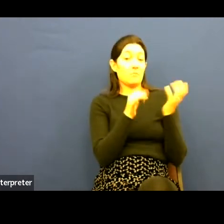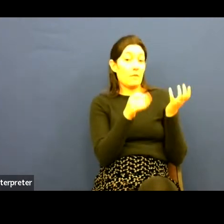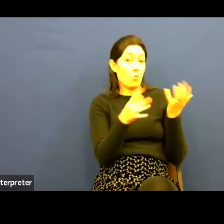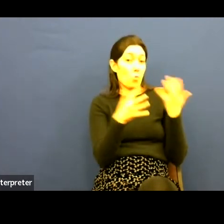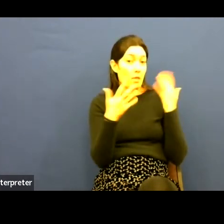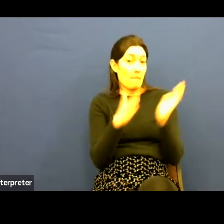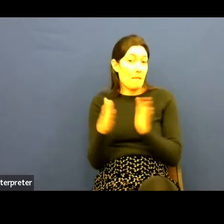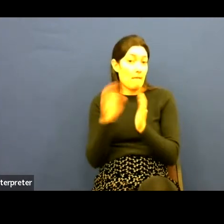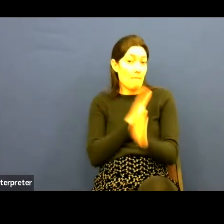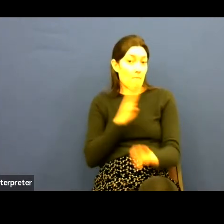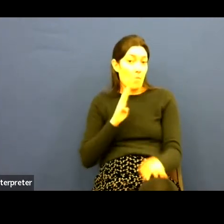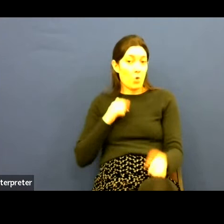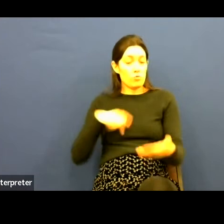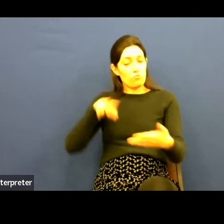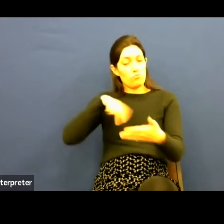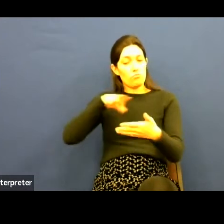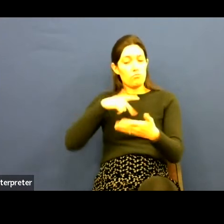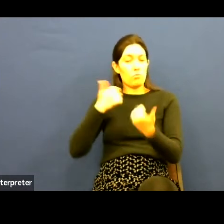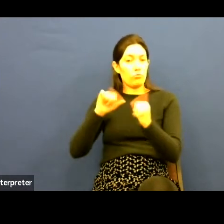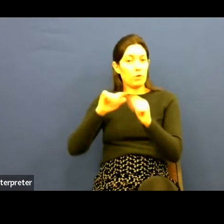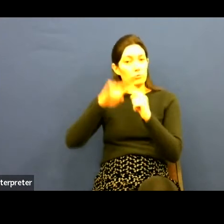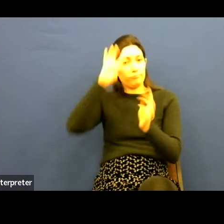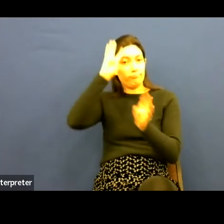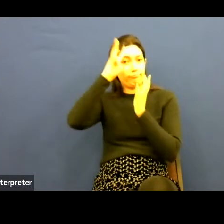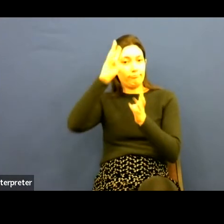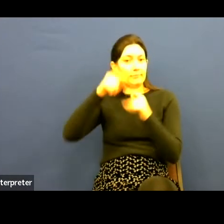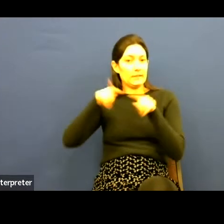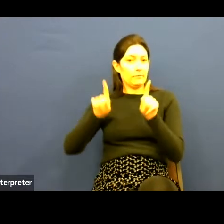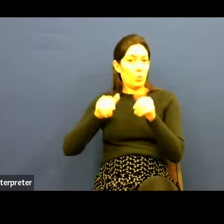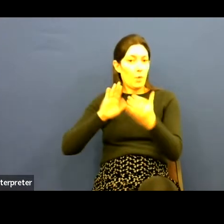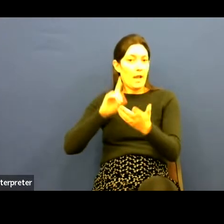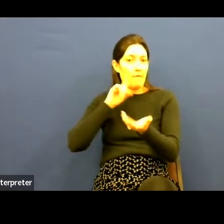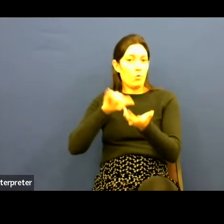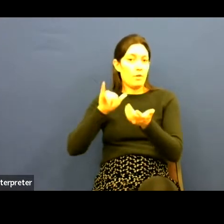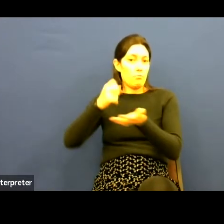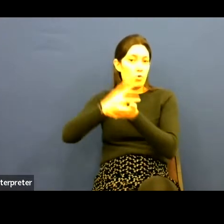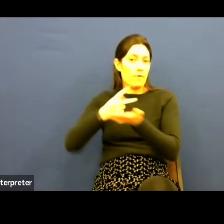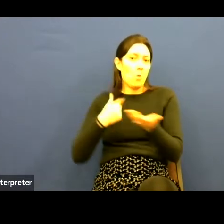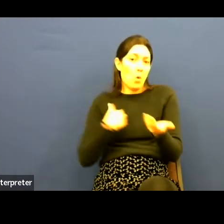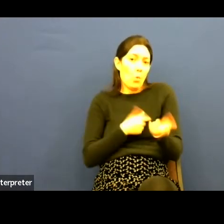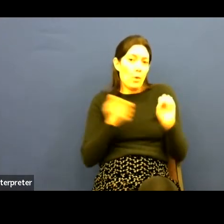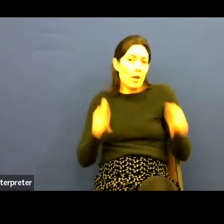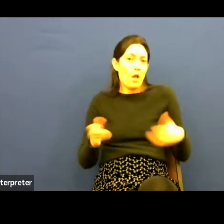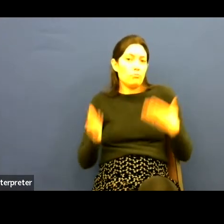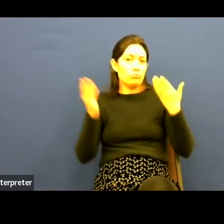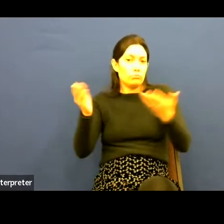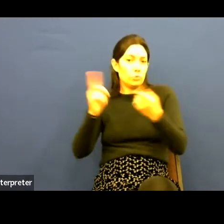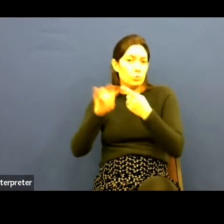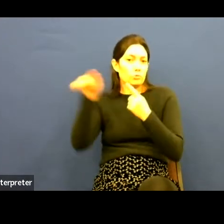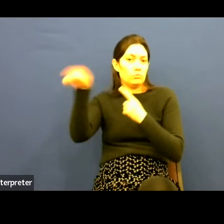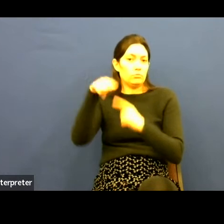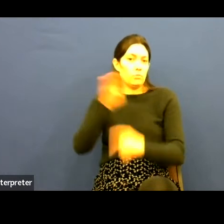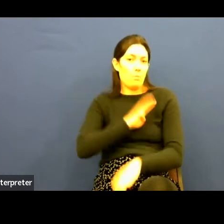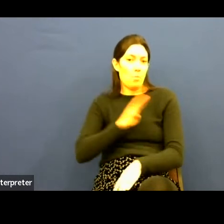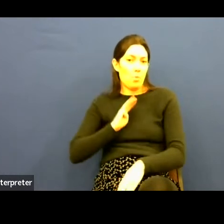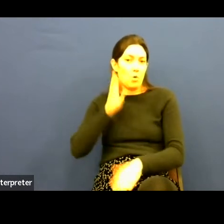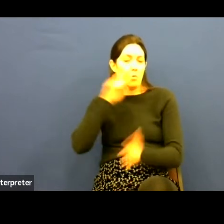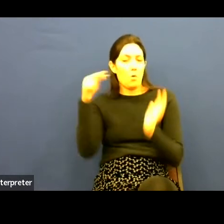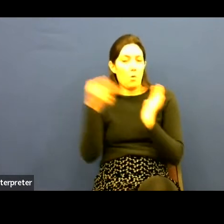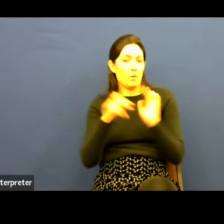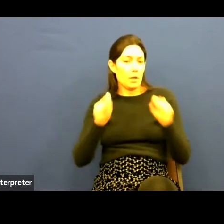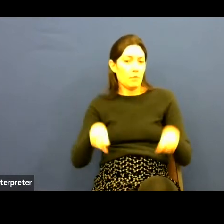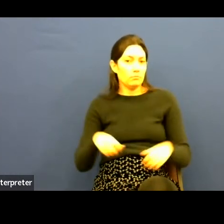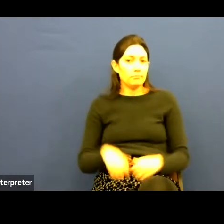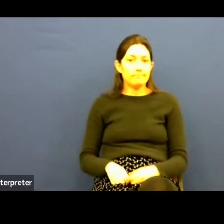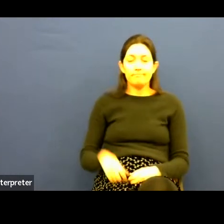as part of the site plan approval, that would be an appropriate condition for the board to put on the special permit.